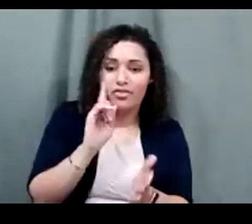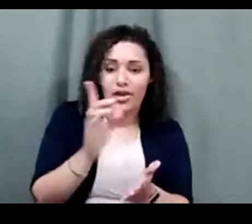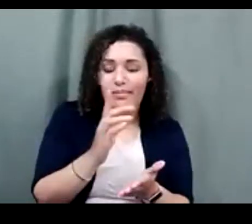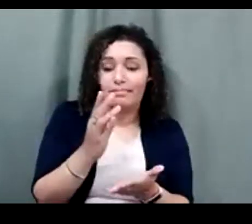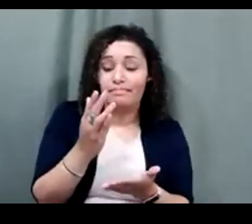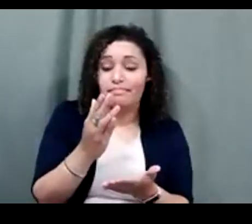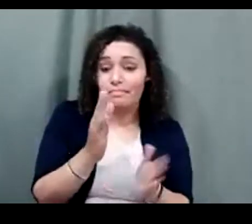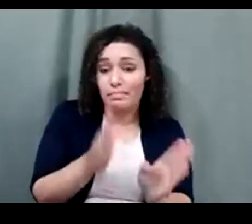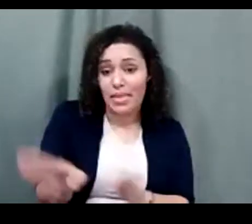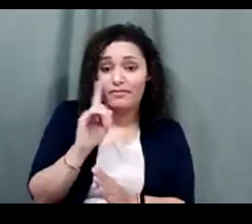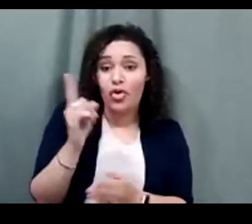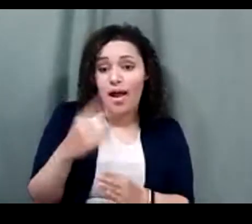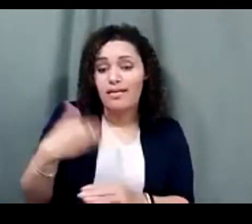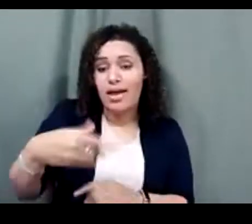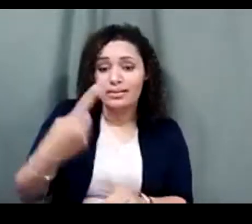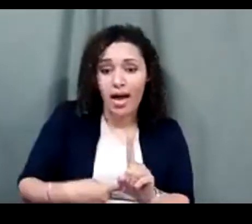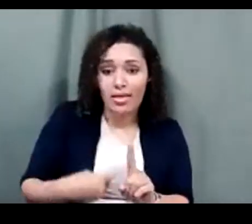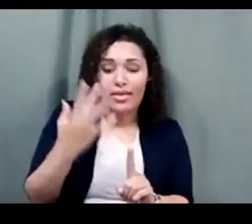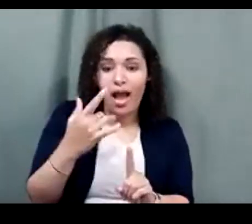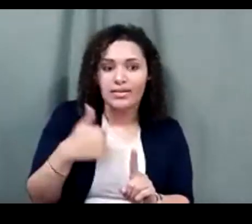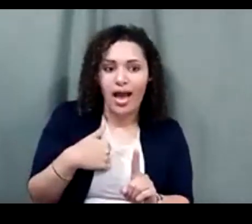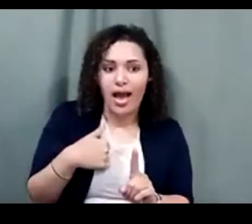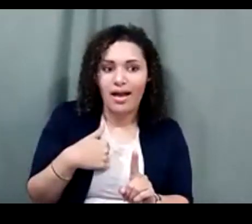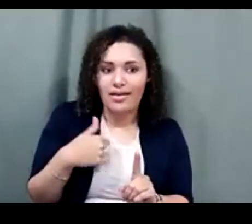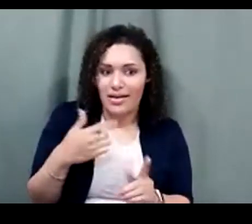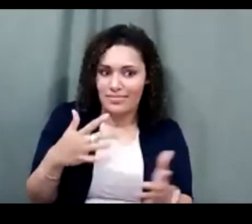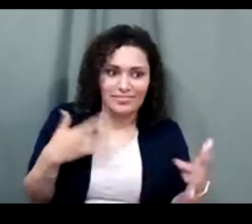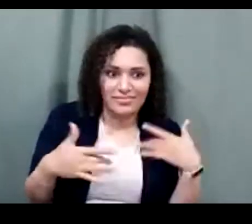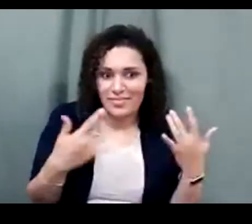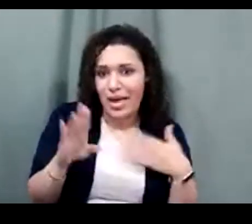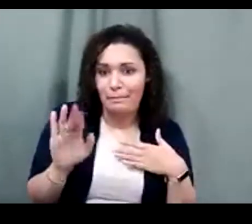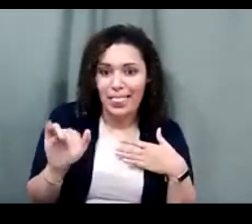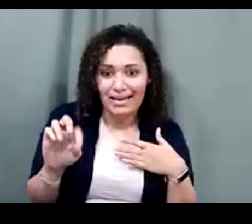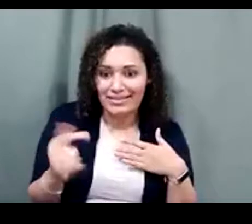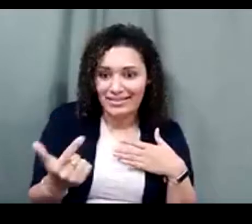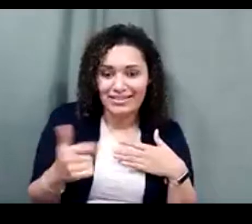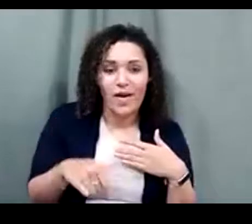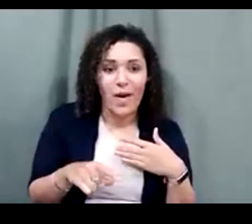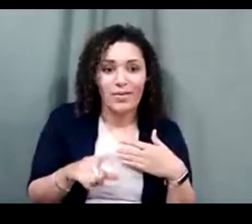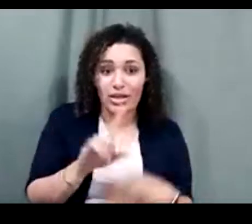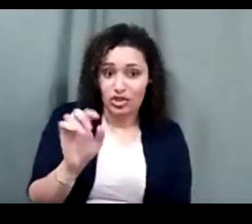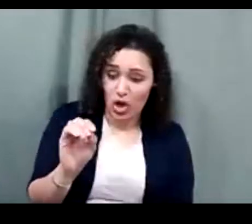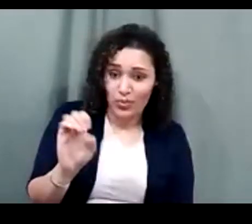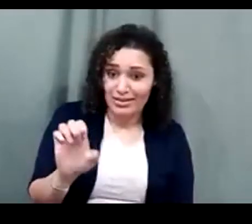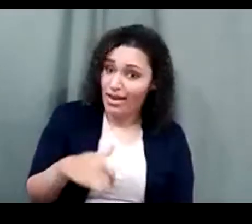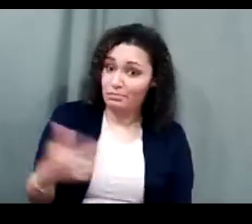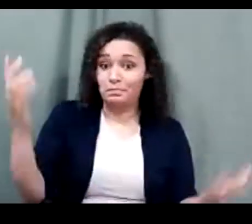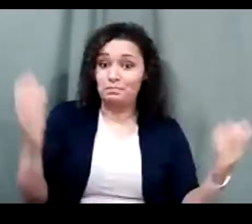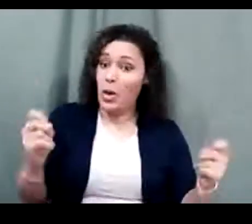month yet, because I am all hot about blending, because we were pulling samples. I see Zoe saying, okay, if you say